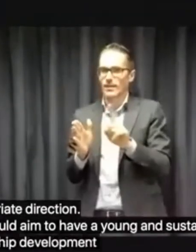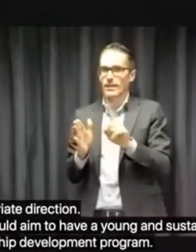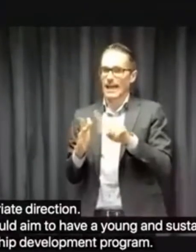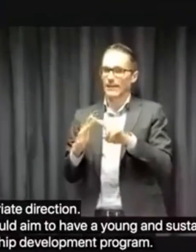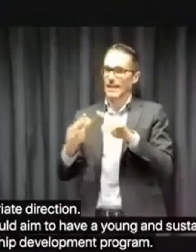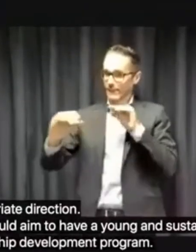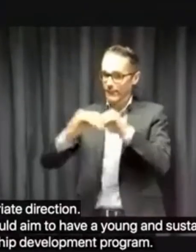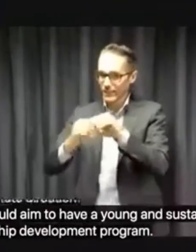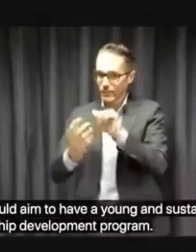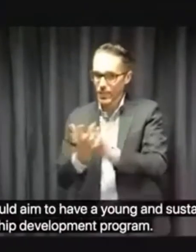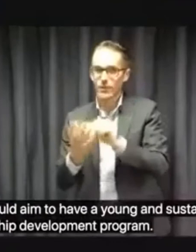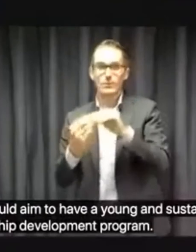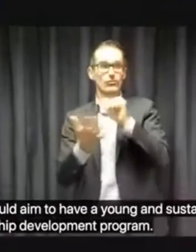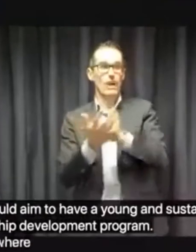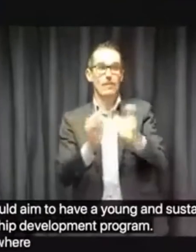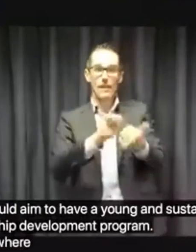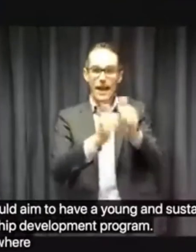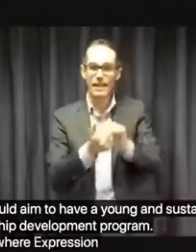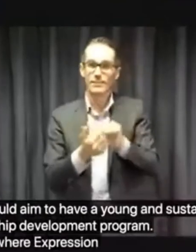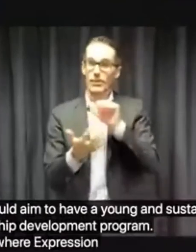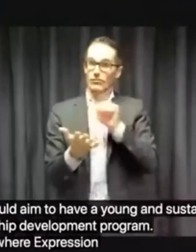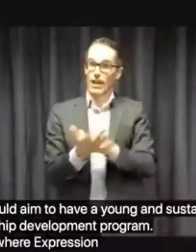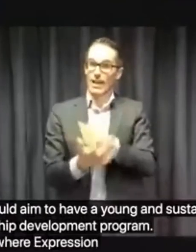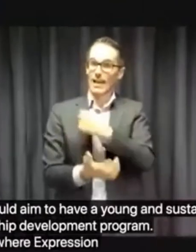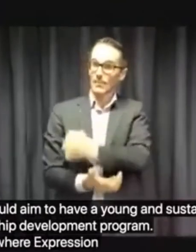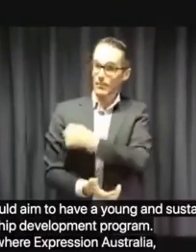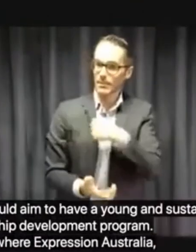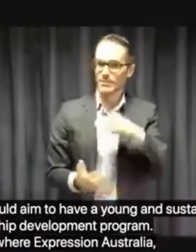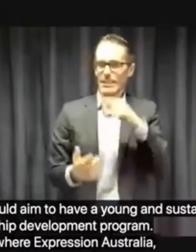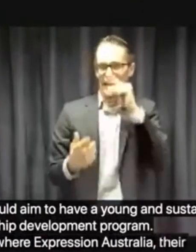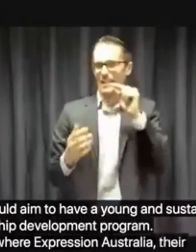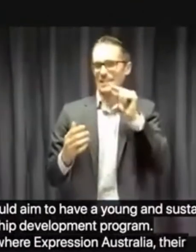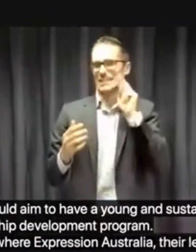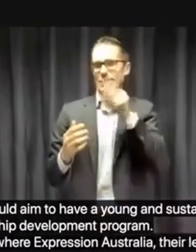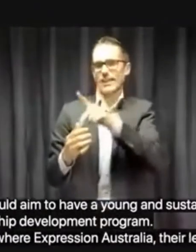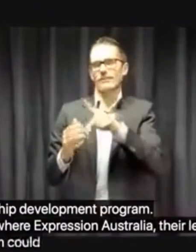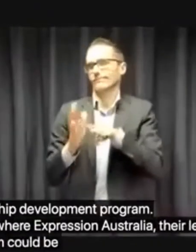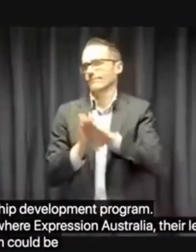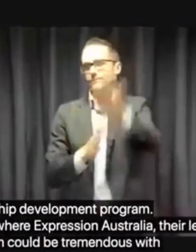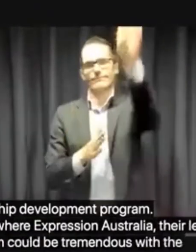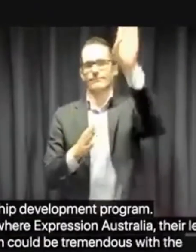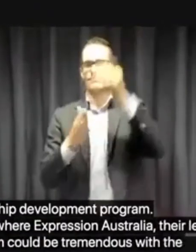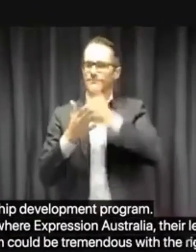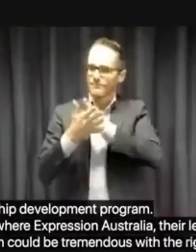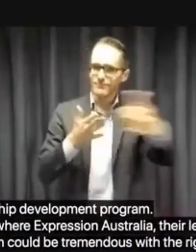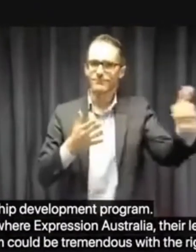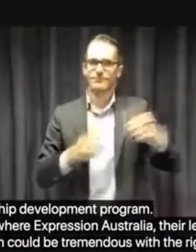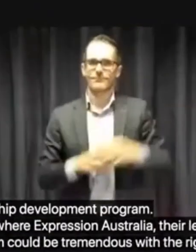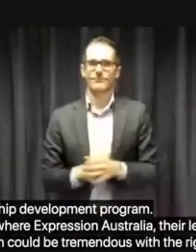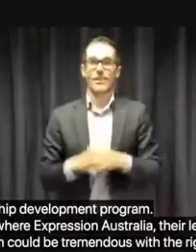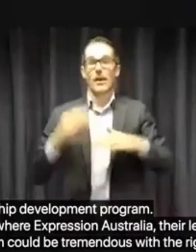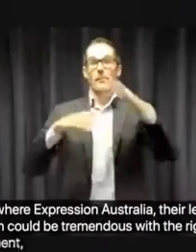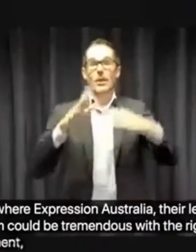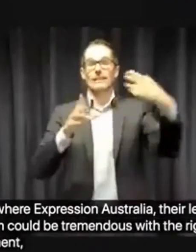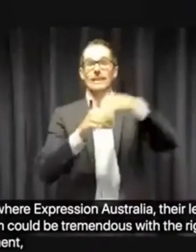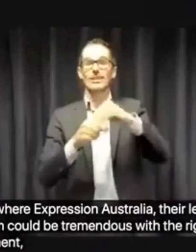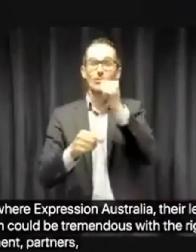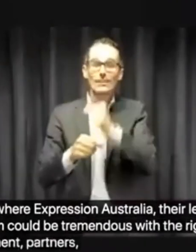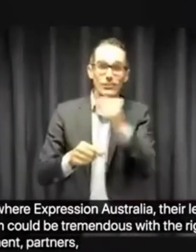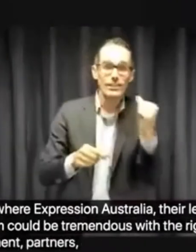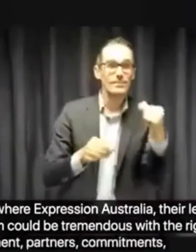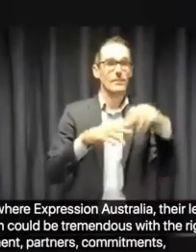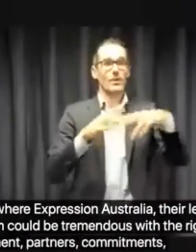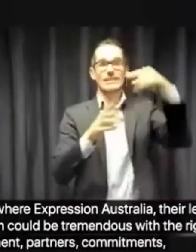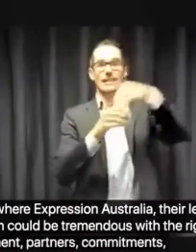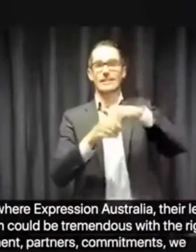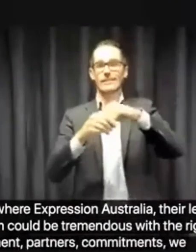program could be tremendous. With the right investment, partners, commitments, we certainly can see that excel in the